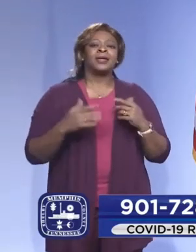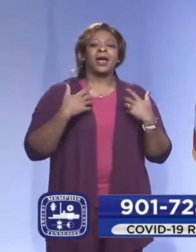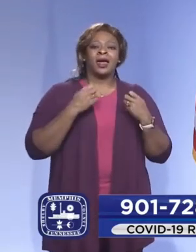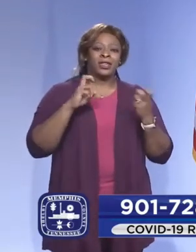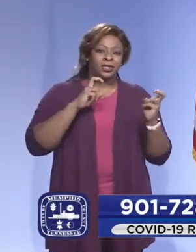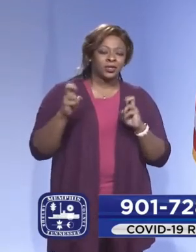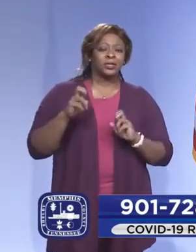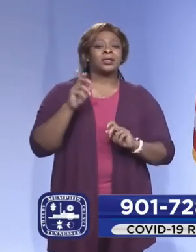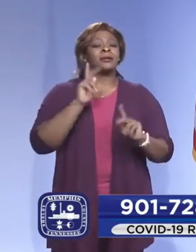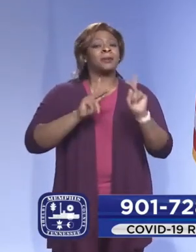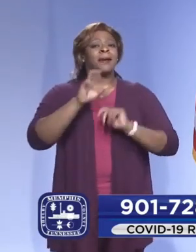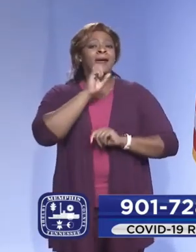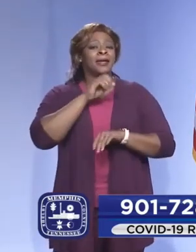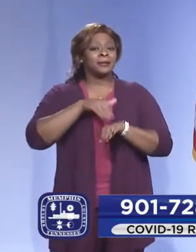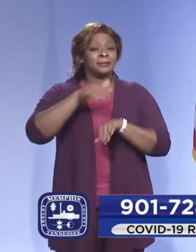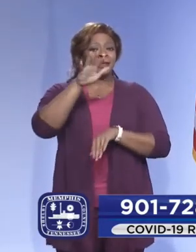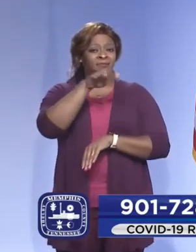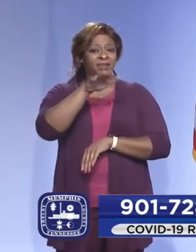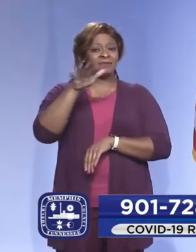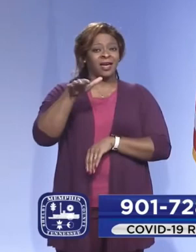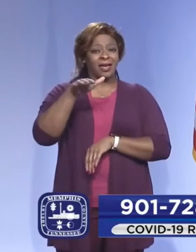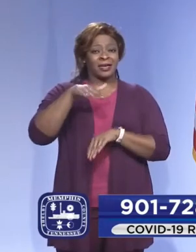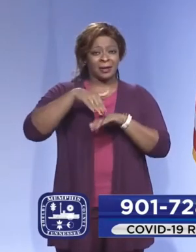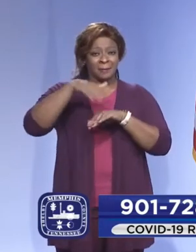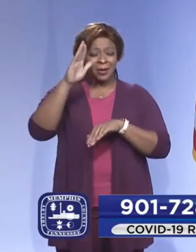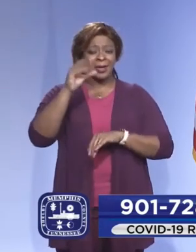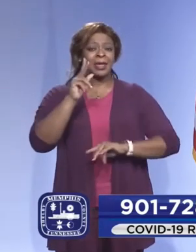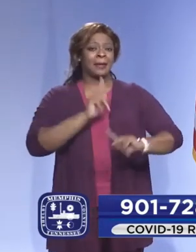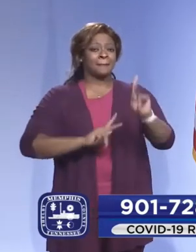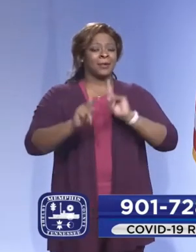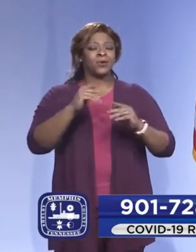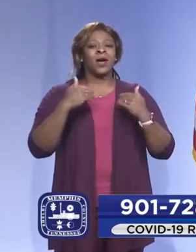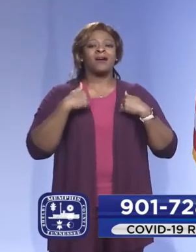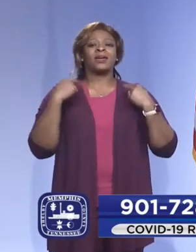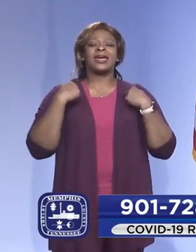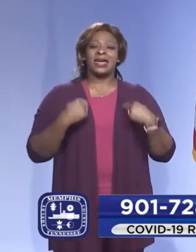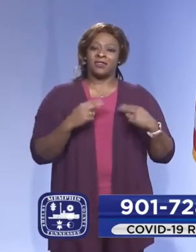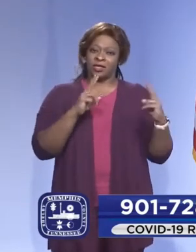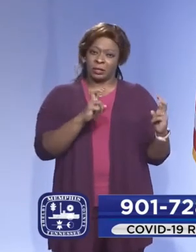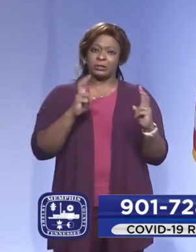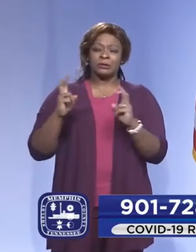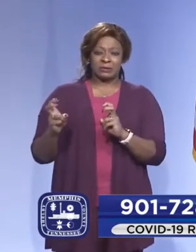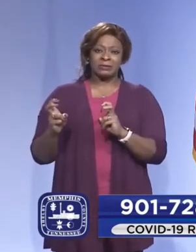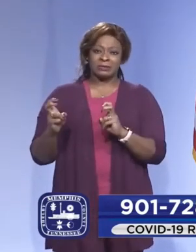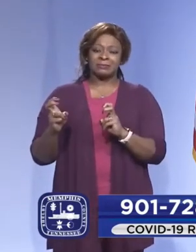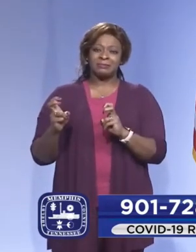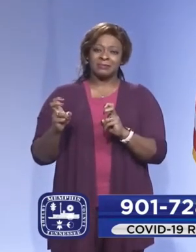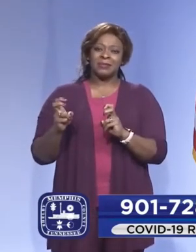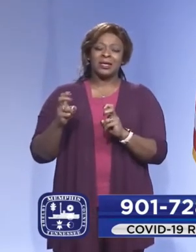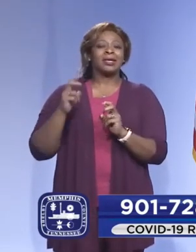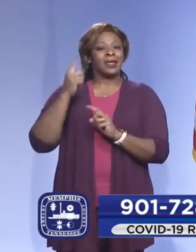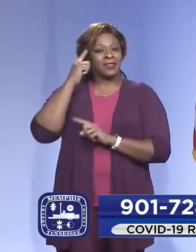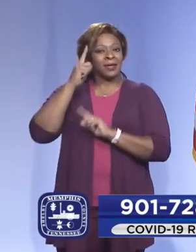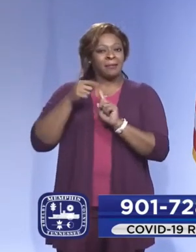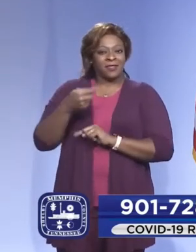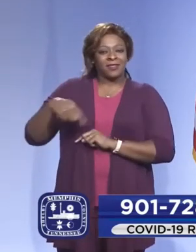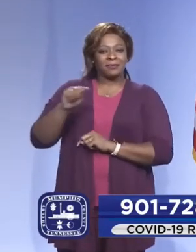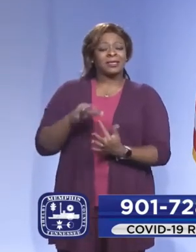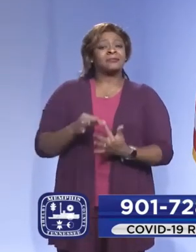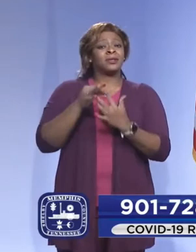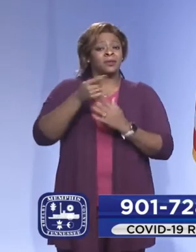anyone over the age of 55, and then individuals with chronic illnesses, particularly heart